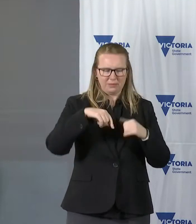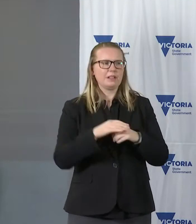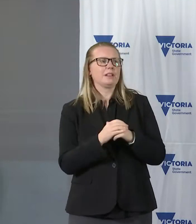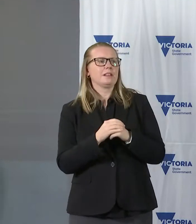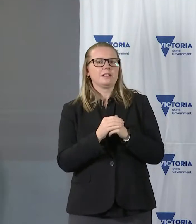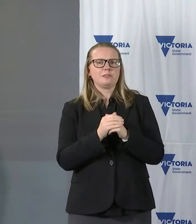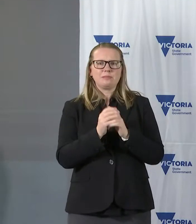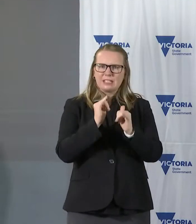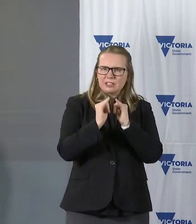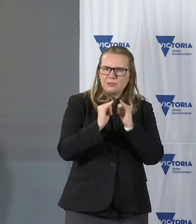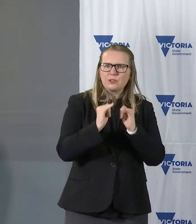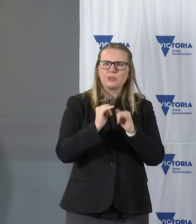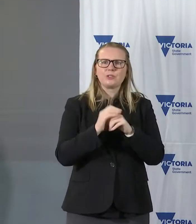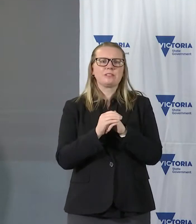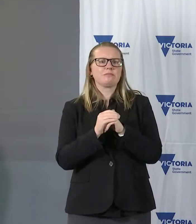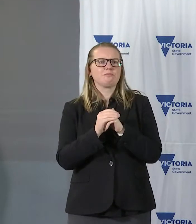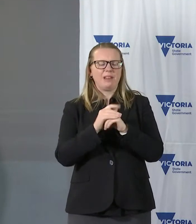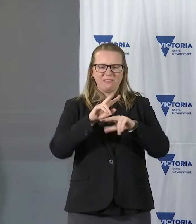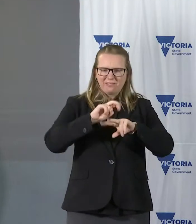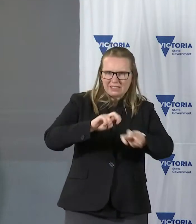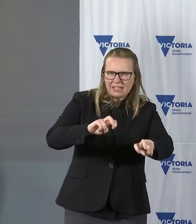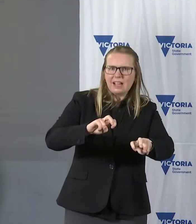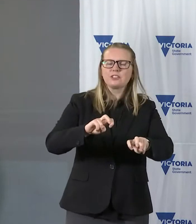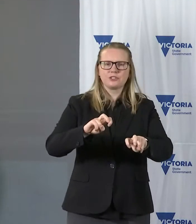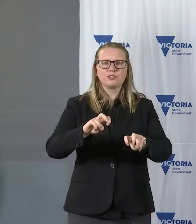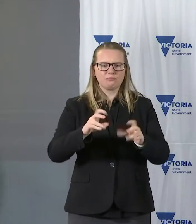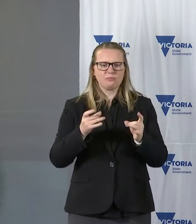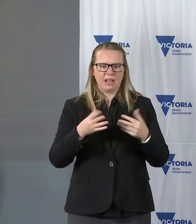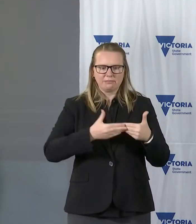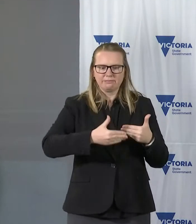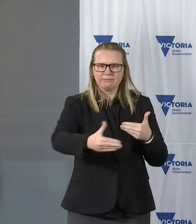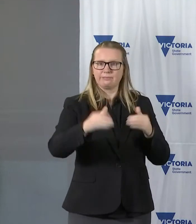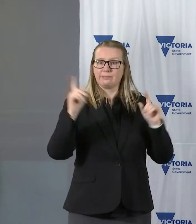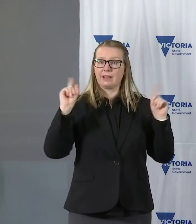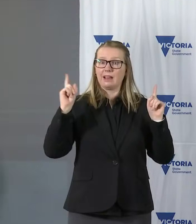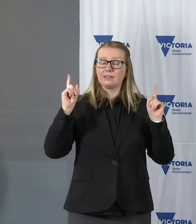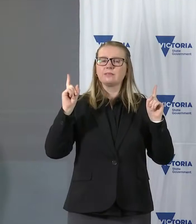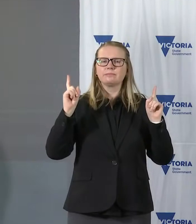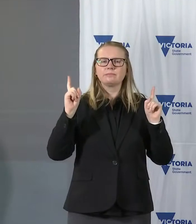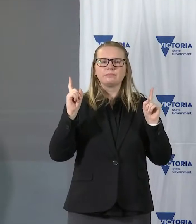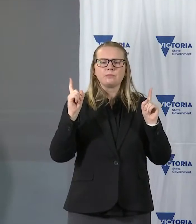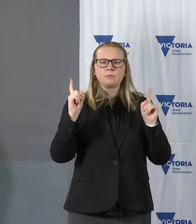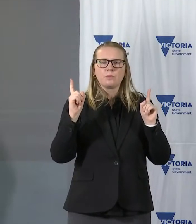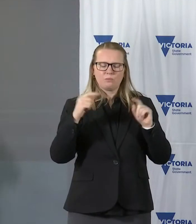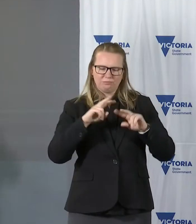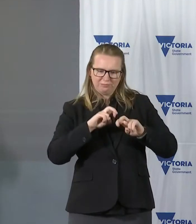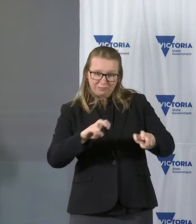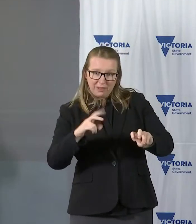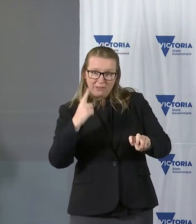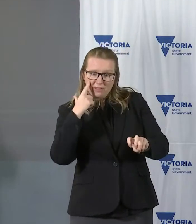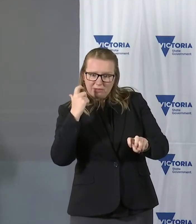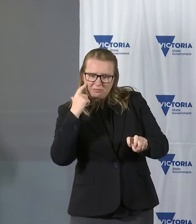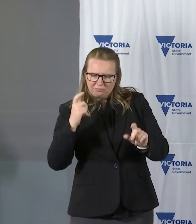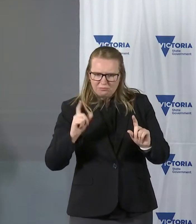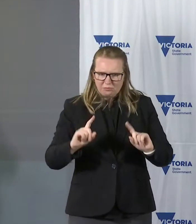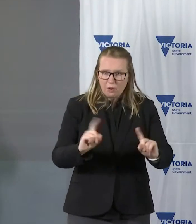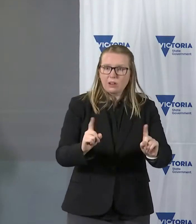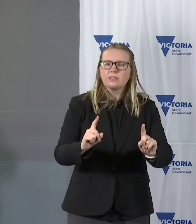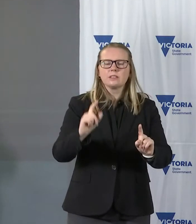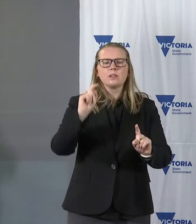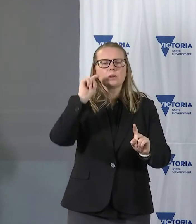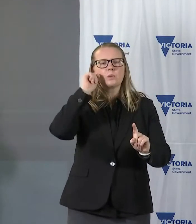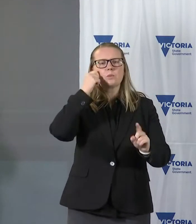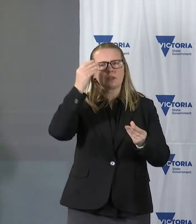the investigation is underway as we speak. And as soon as we get more details, particularly what it might mean